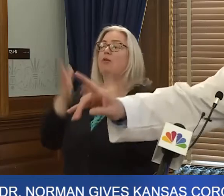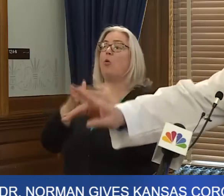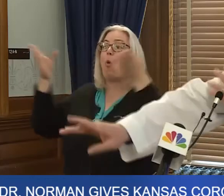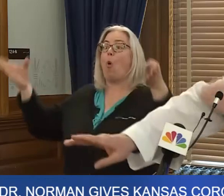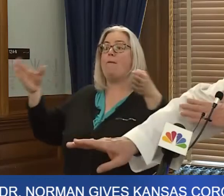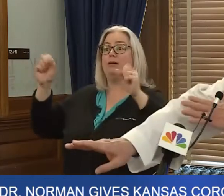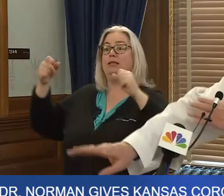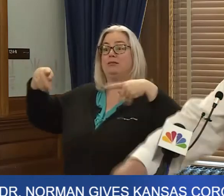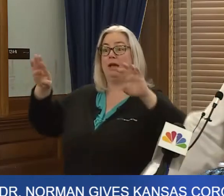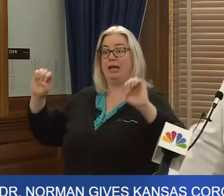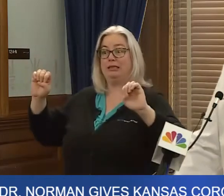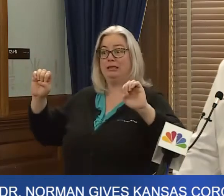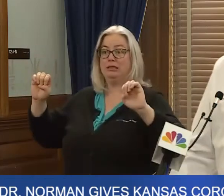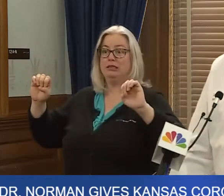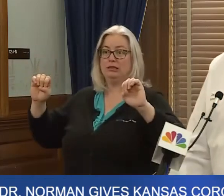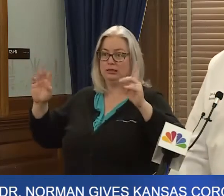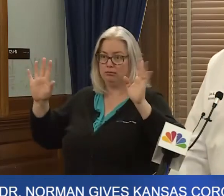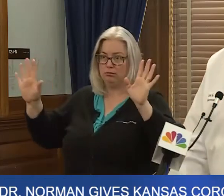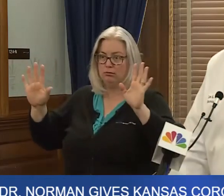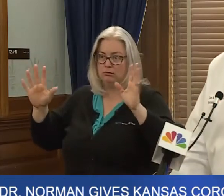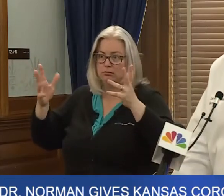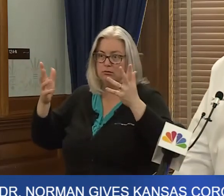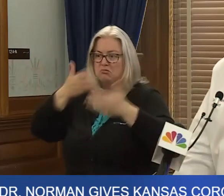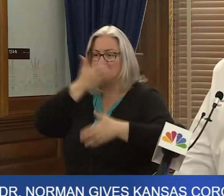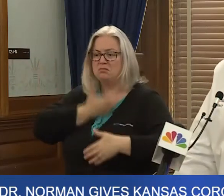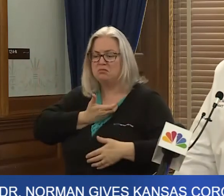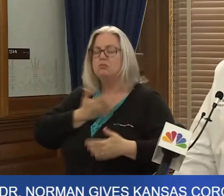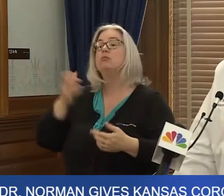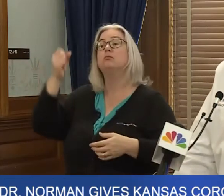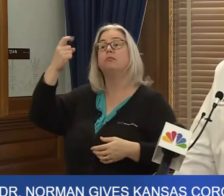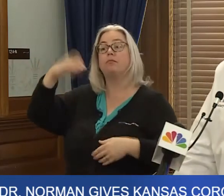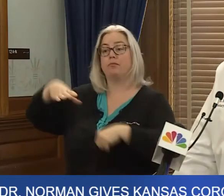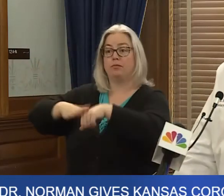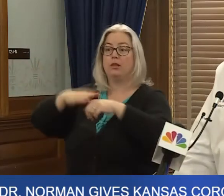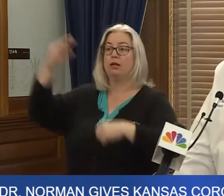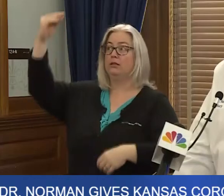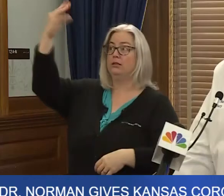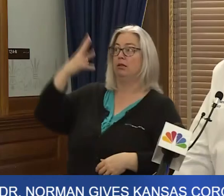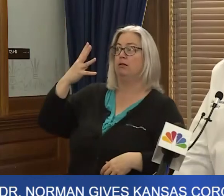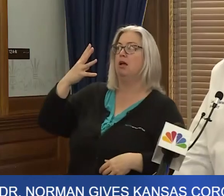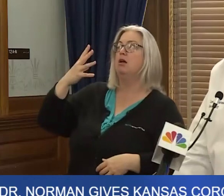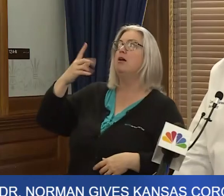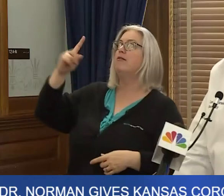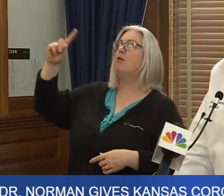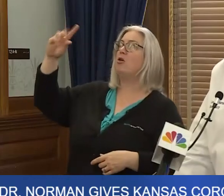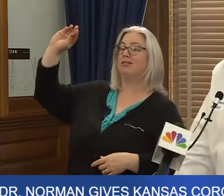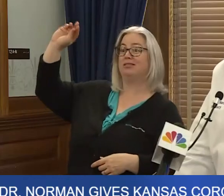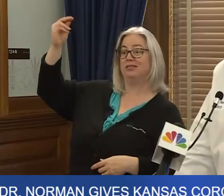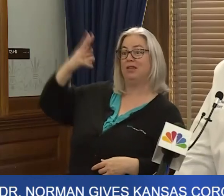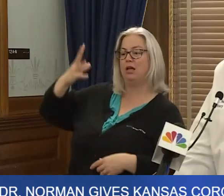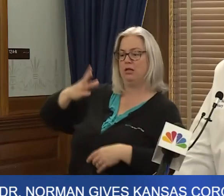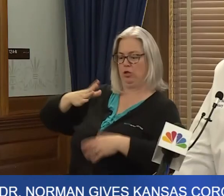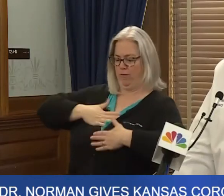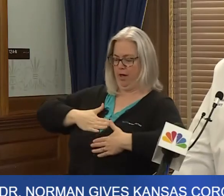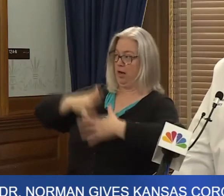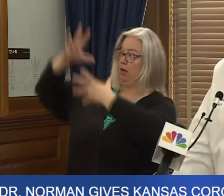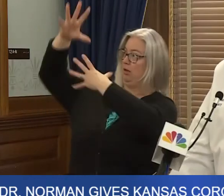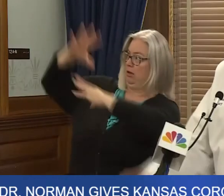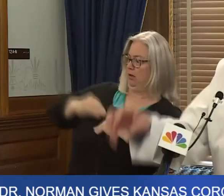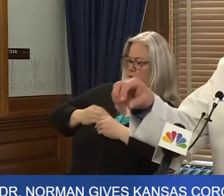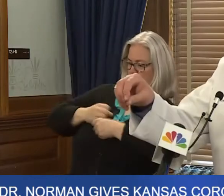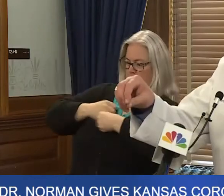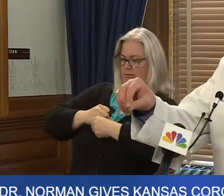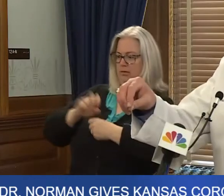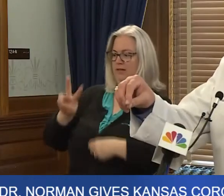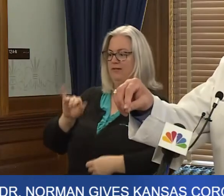way, sunlight is beneficial for increasing your body's vitamin D level. And